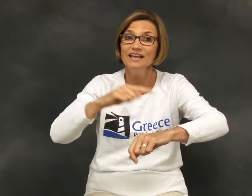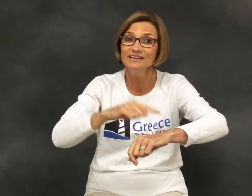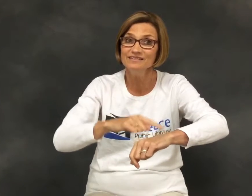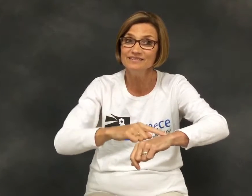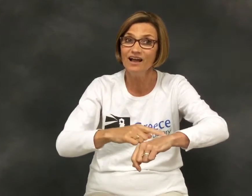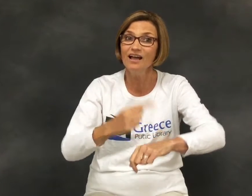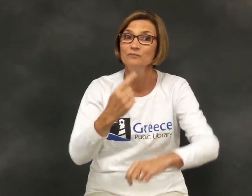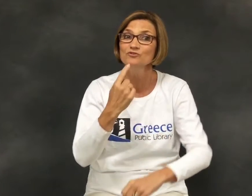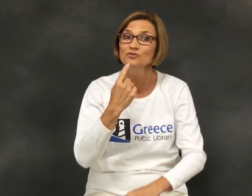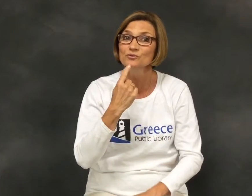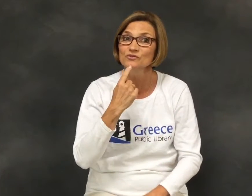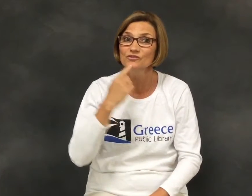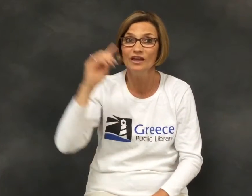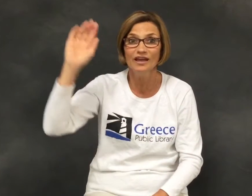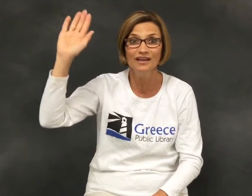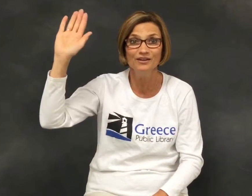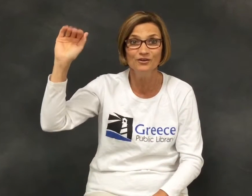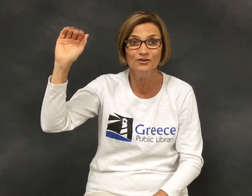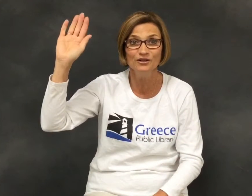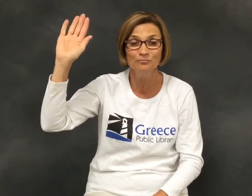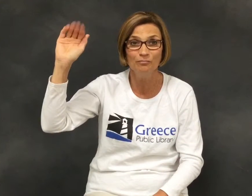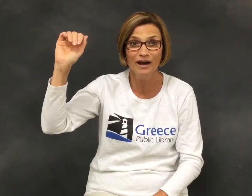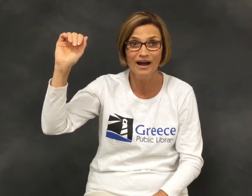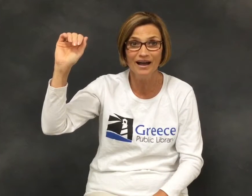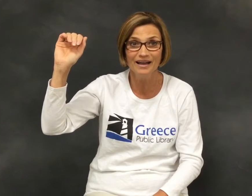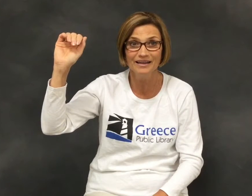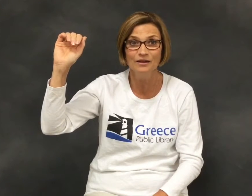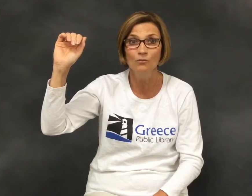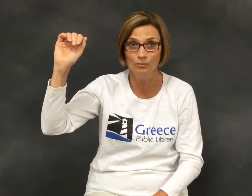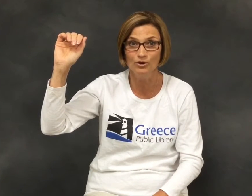It's time to say goodbye.